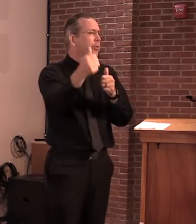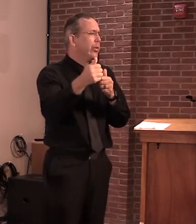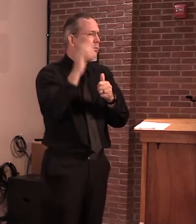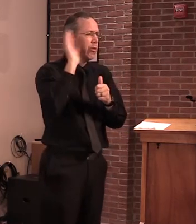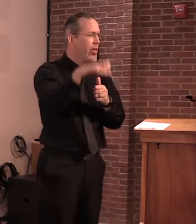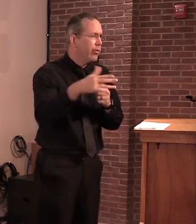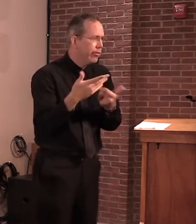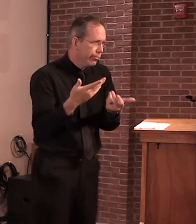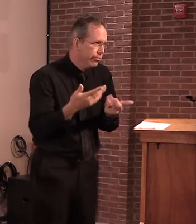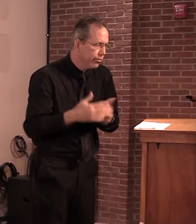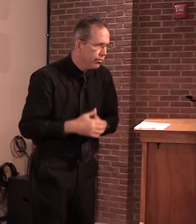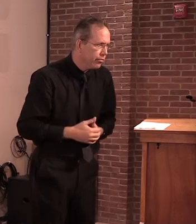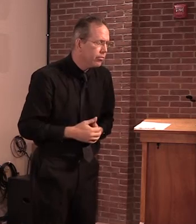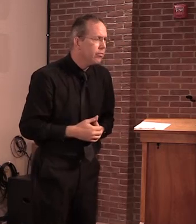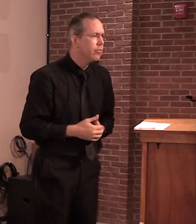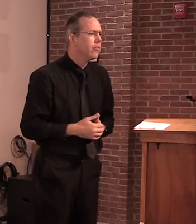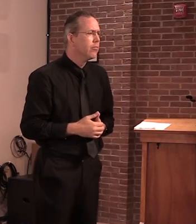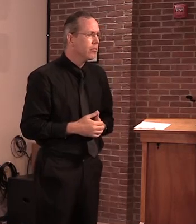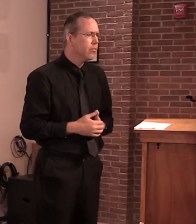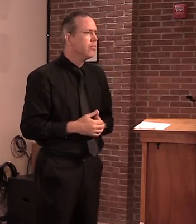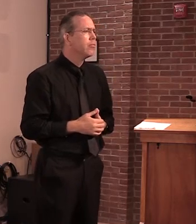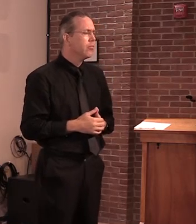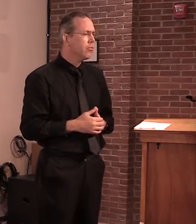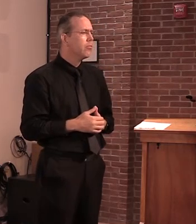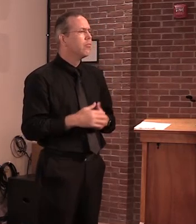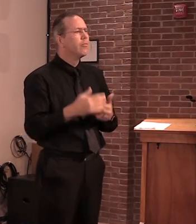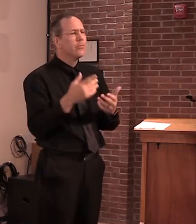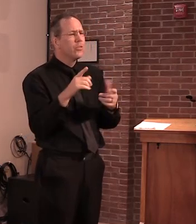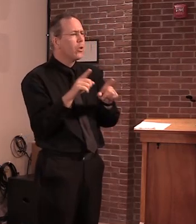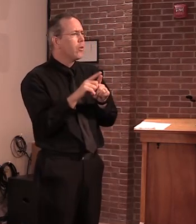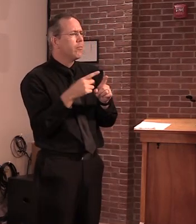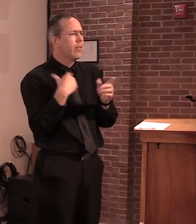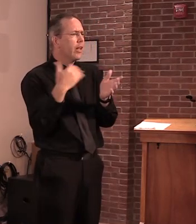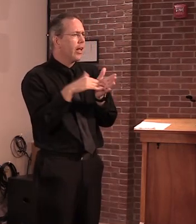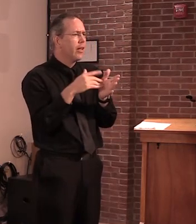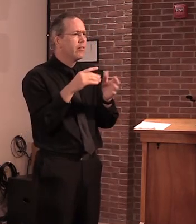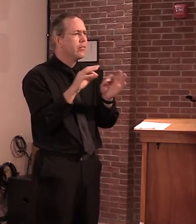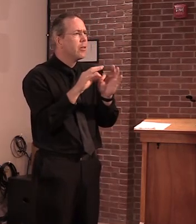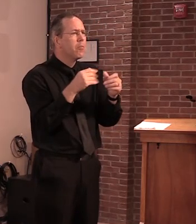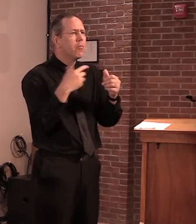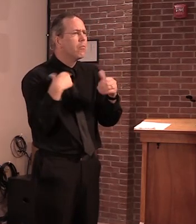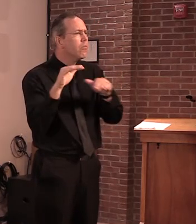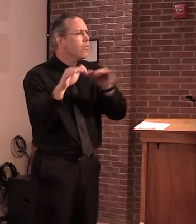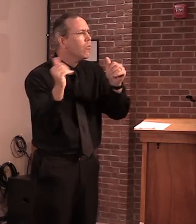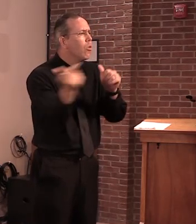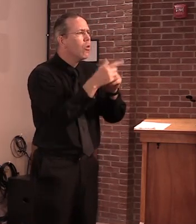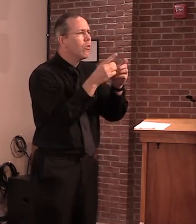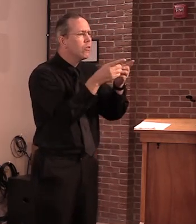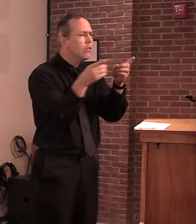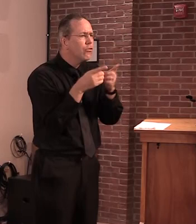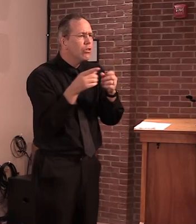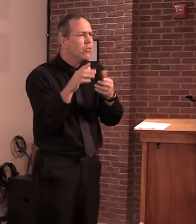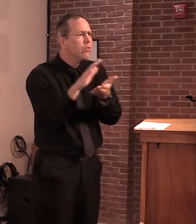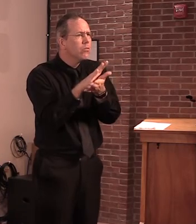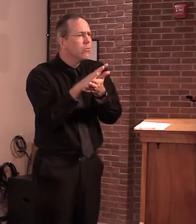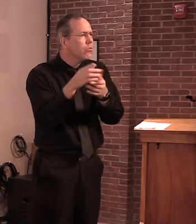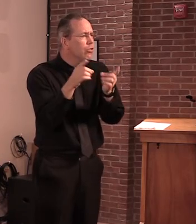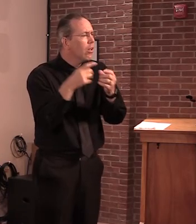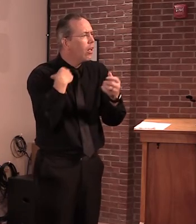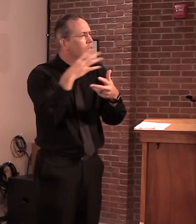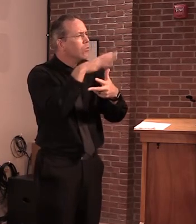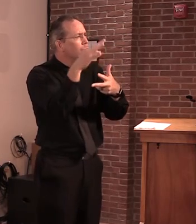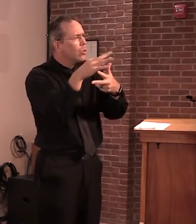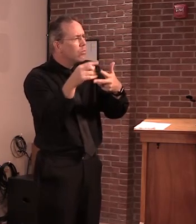maintaining operations. So I think all districts, we're sending that message, certainly a focus on in-person, but they need to continue to improve their remote